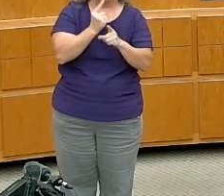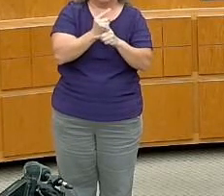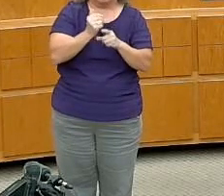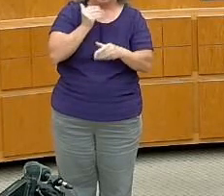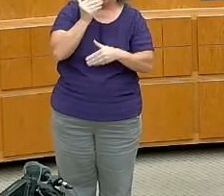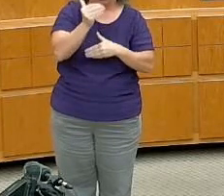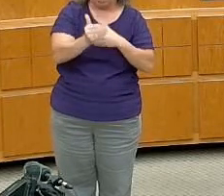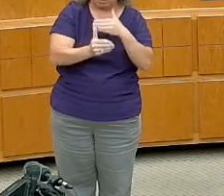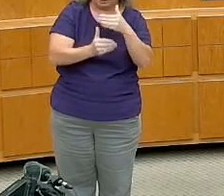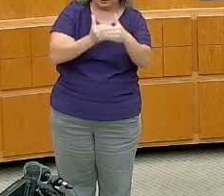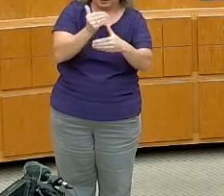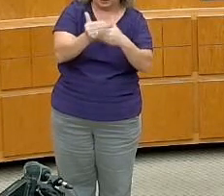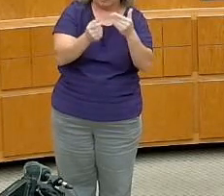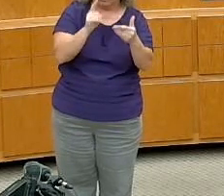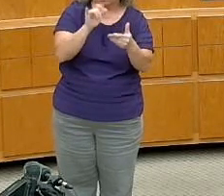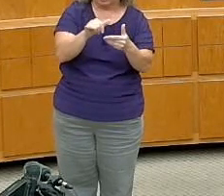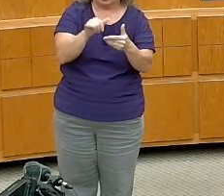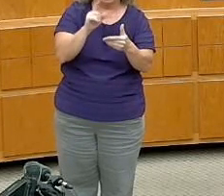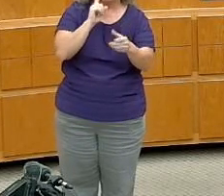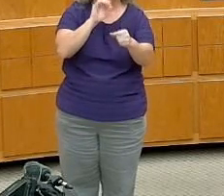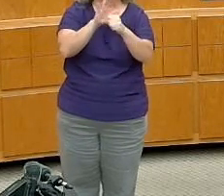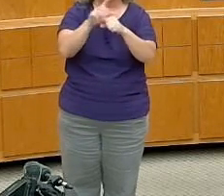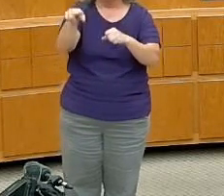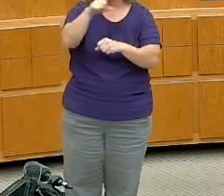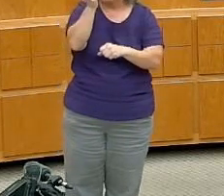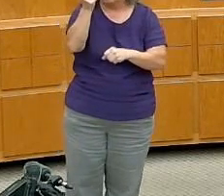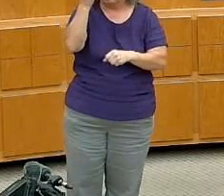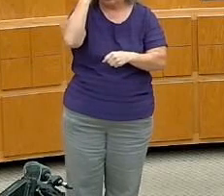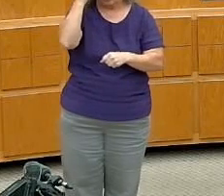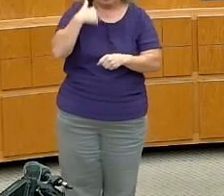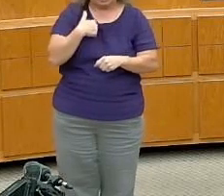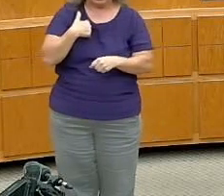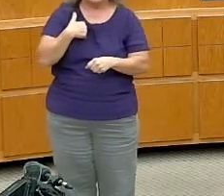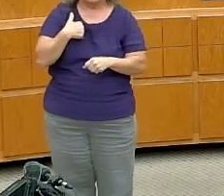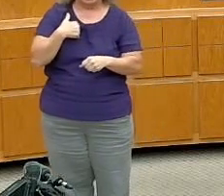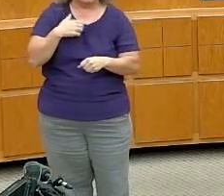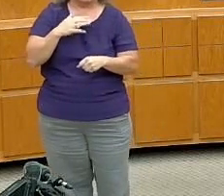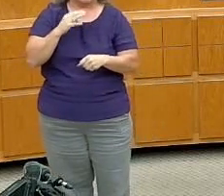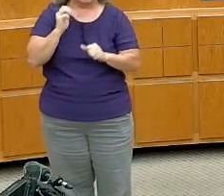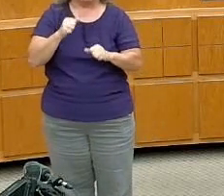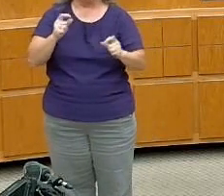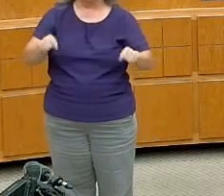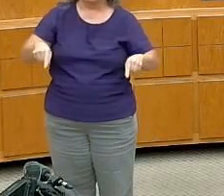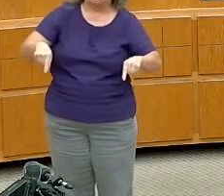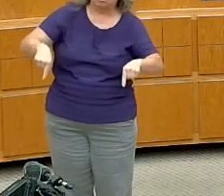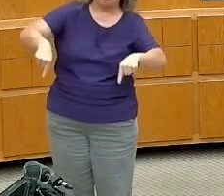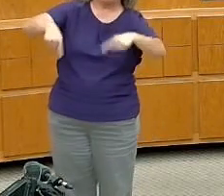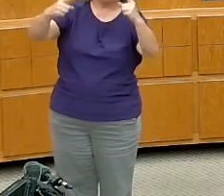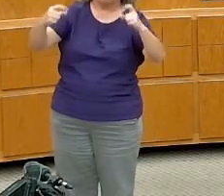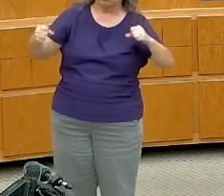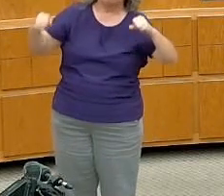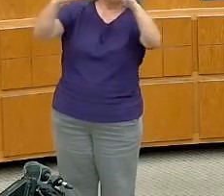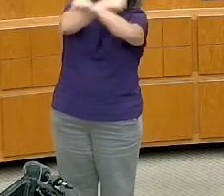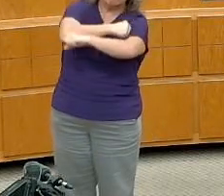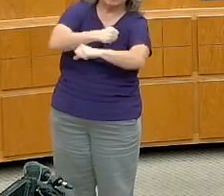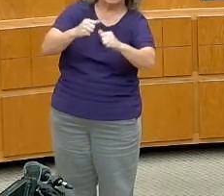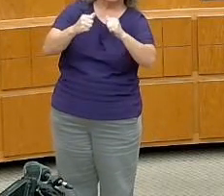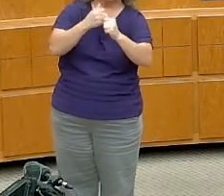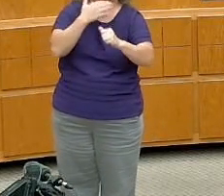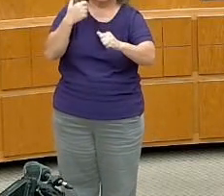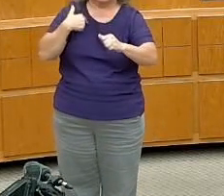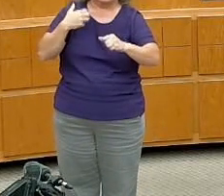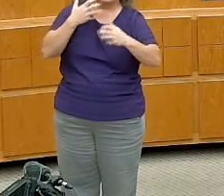that. And I promise you, for anybody that knows me, I can argue with the best of them. I can yell the